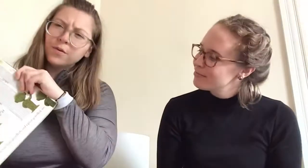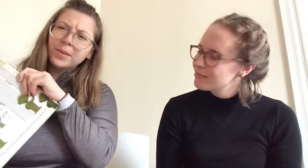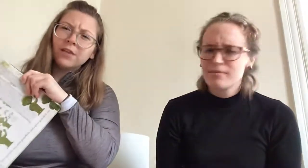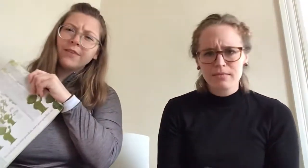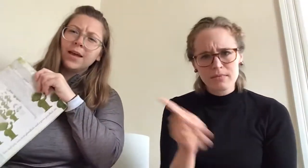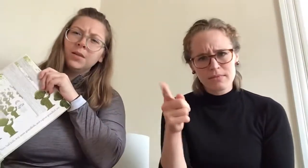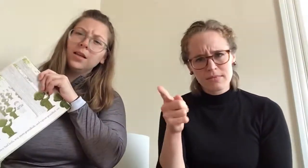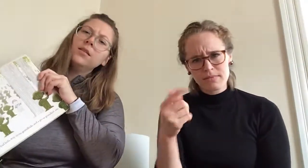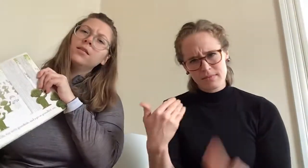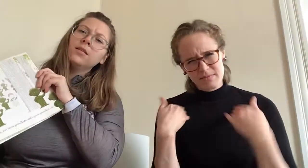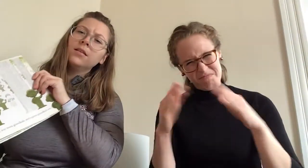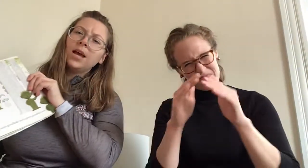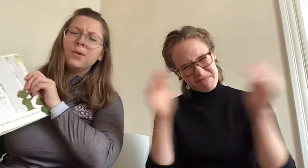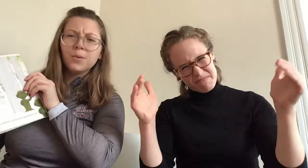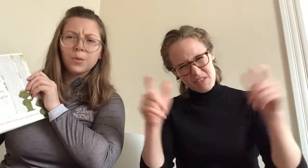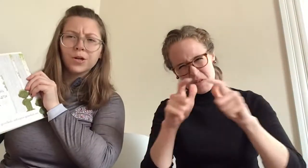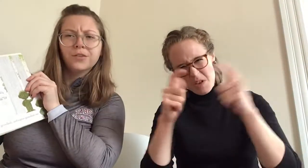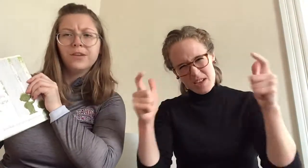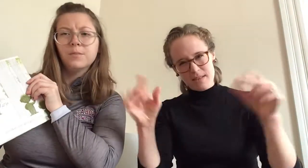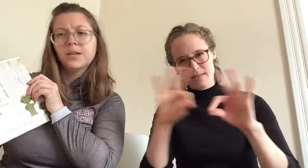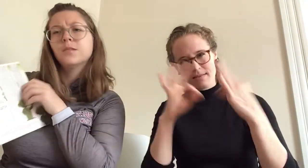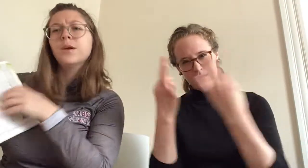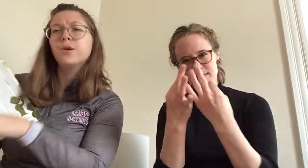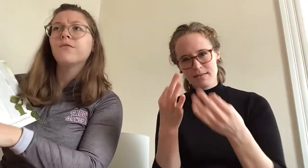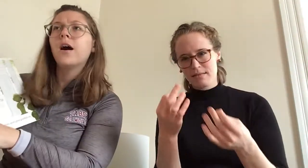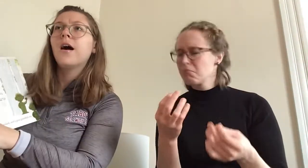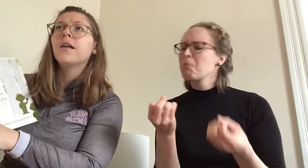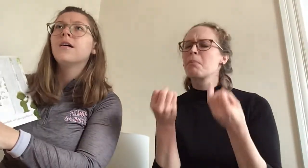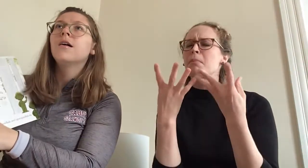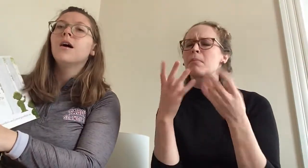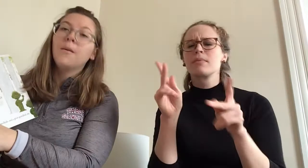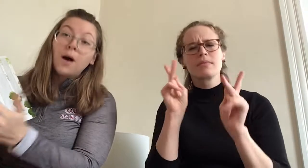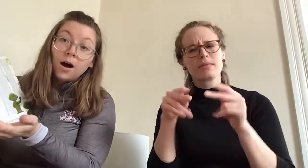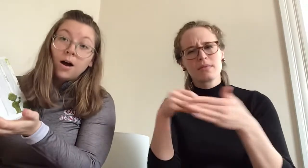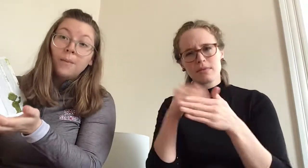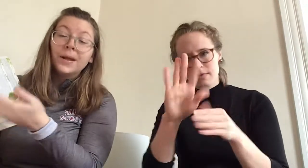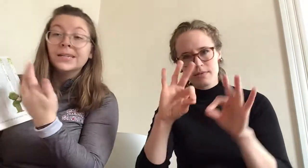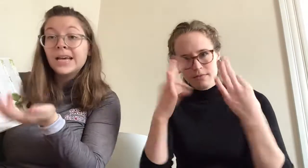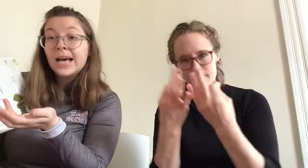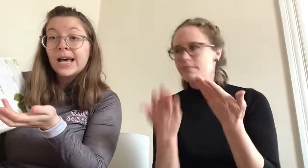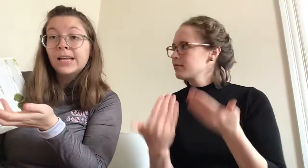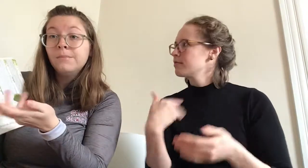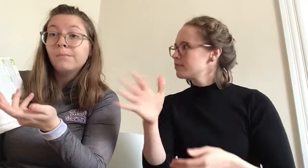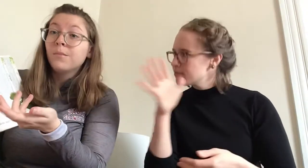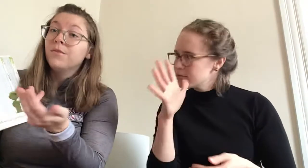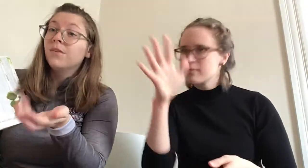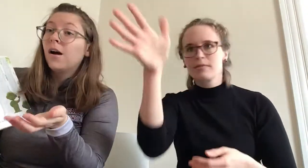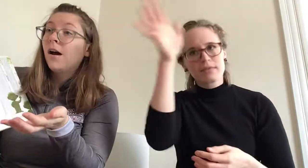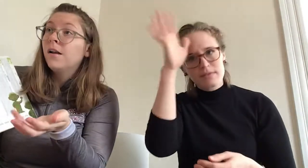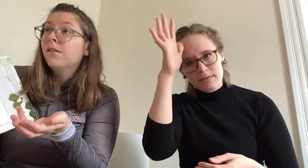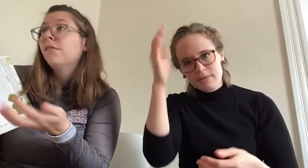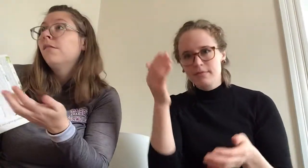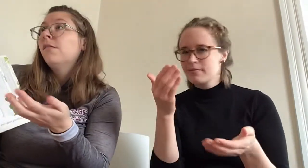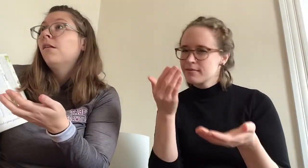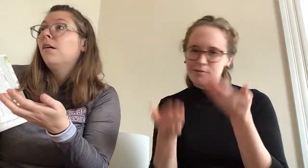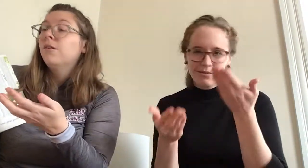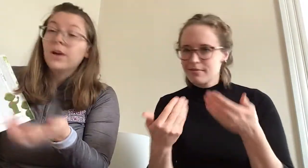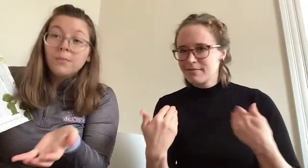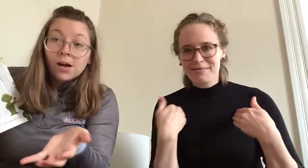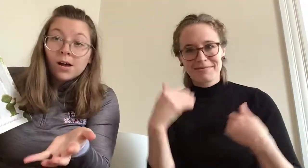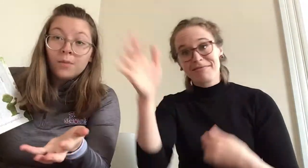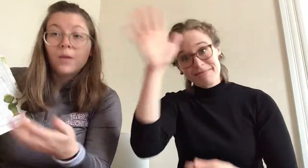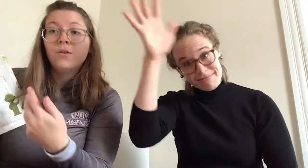Do you have a big family? How many people are in your family? Because maybe you've got a mom and a dad. Maybe you've got